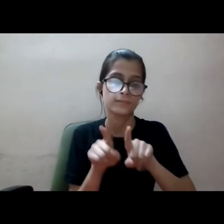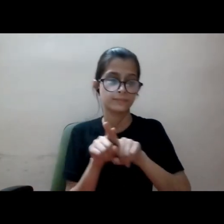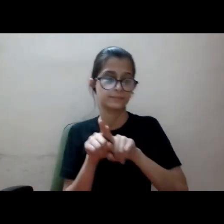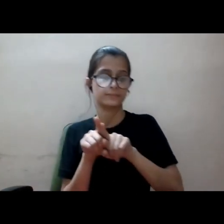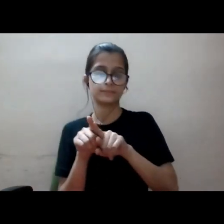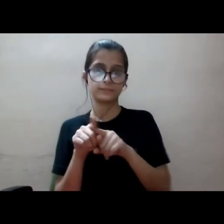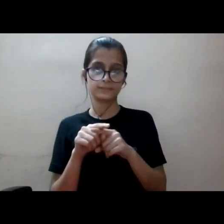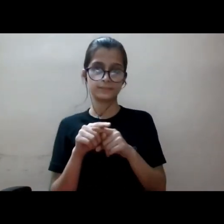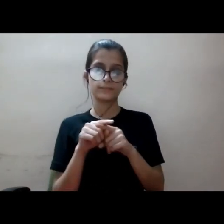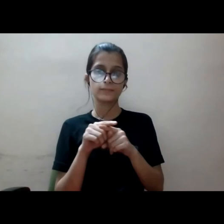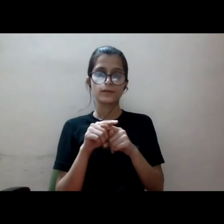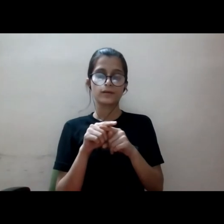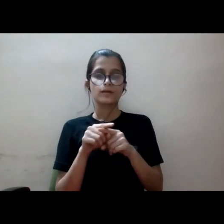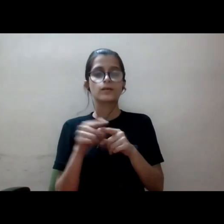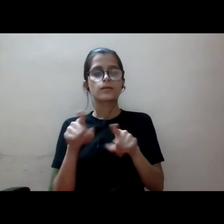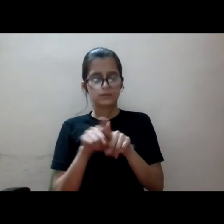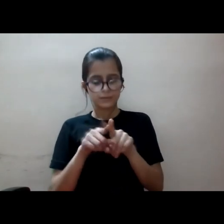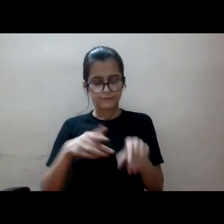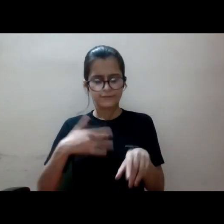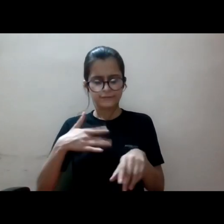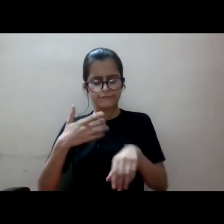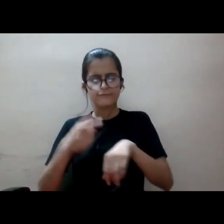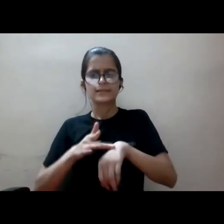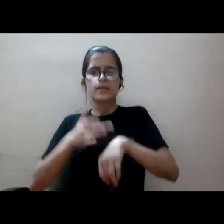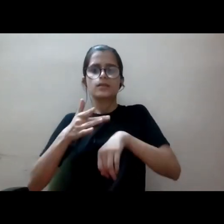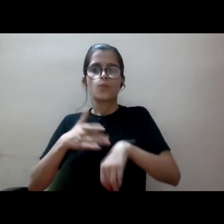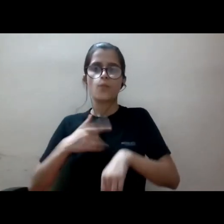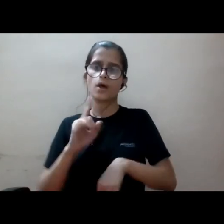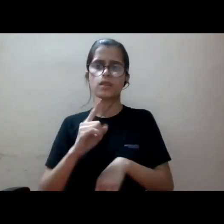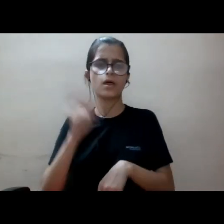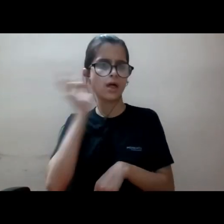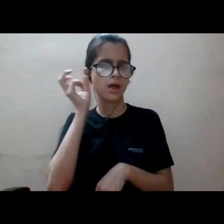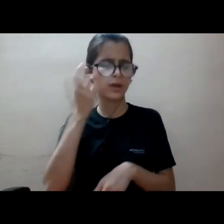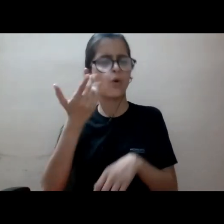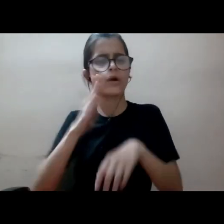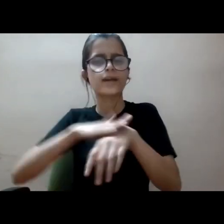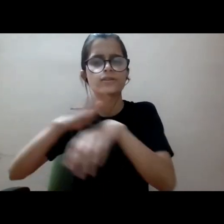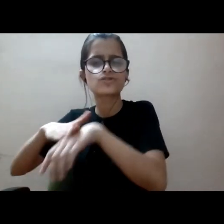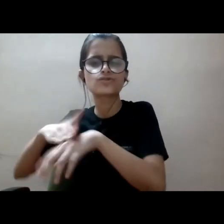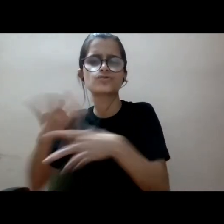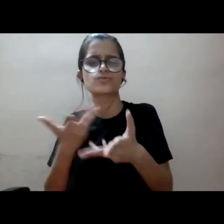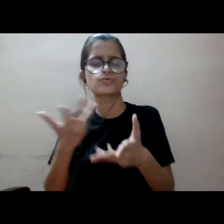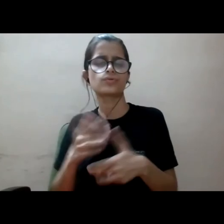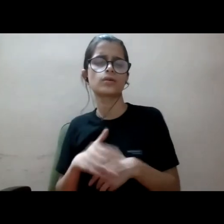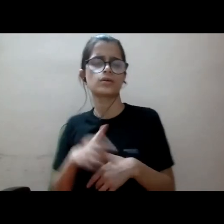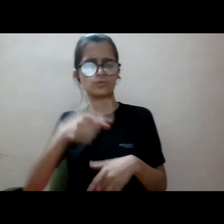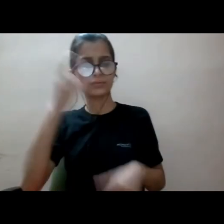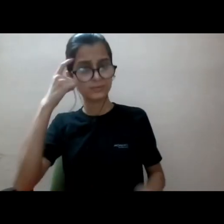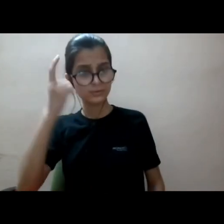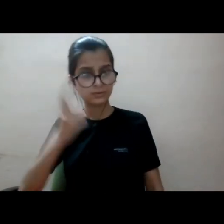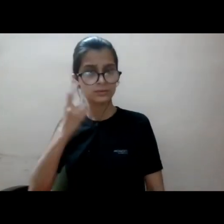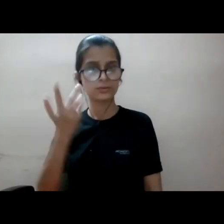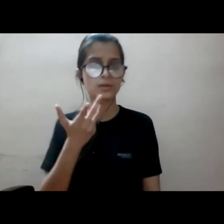being taken up with just one sense, say hearing or touch, you know? Is there such a trap, or do you think we are